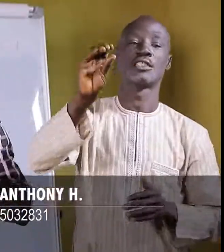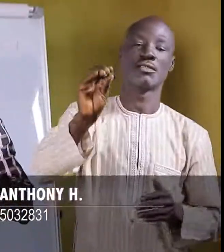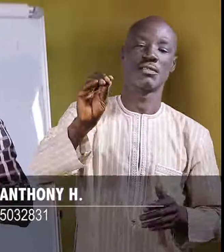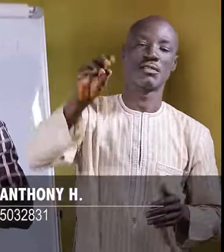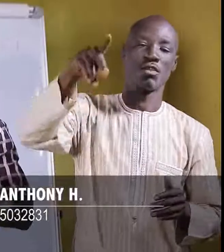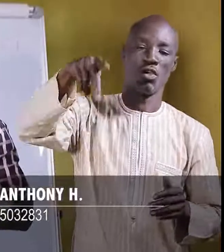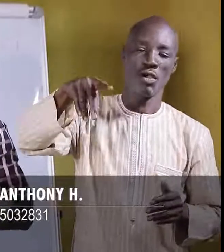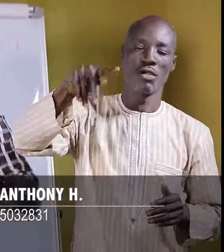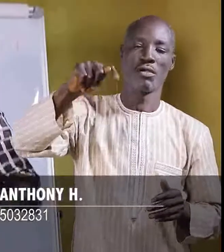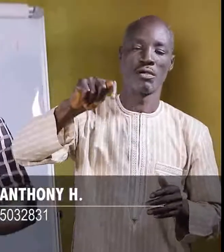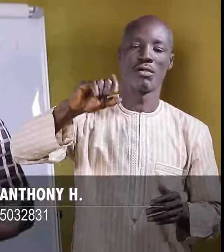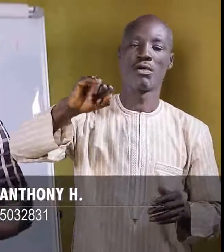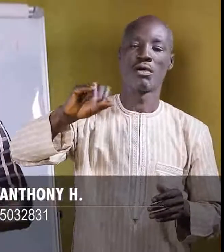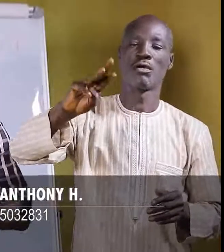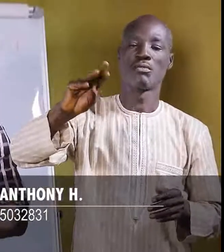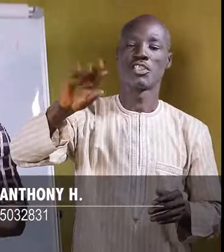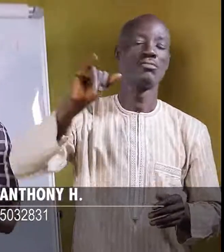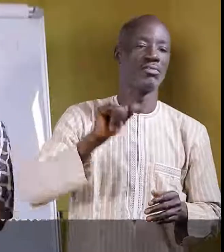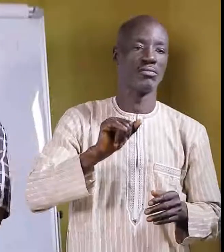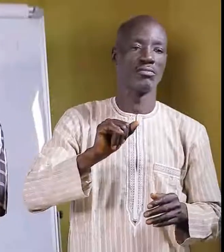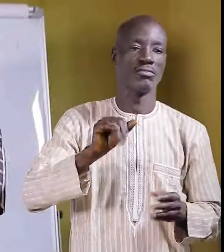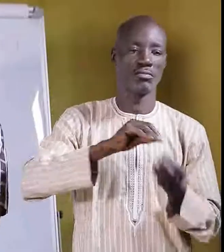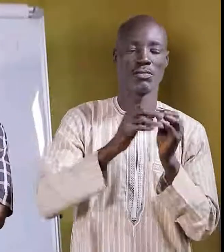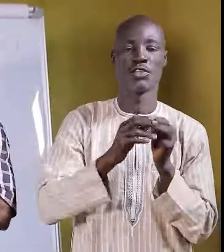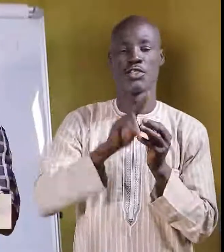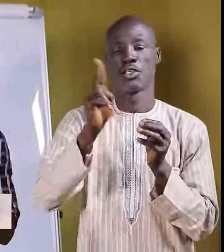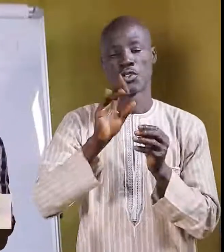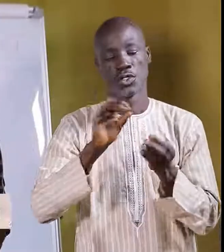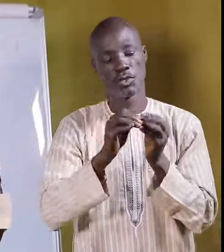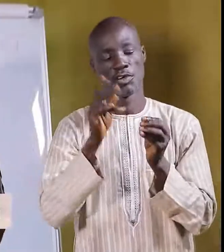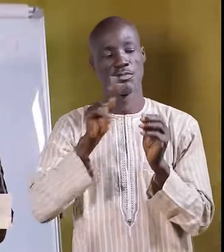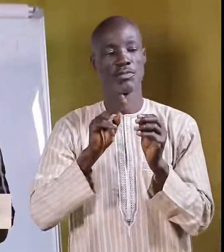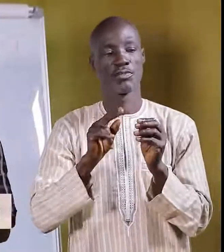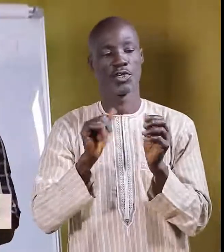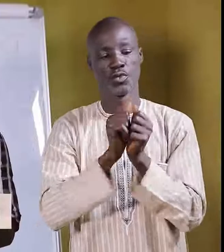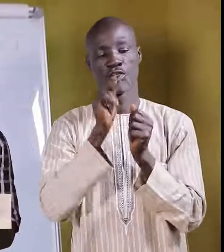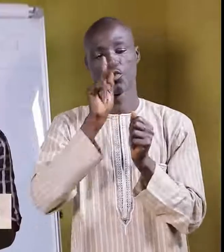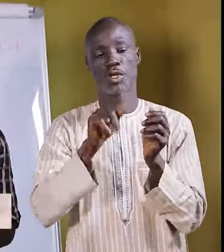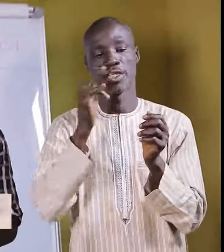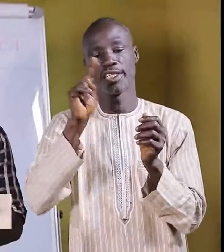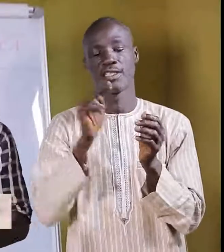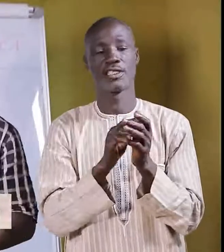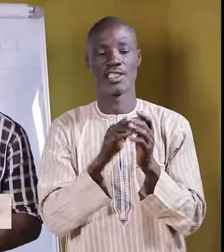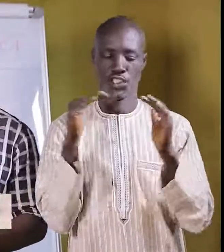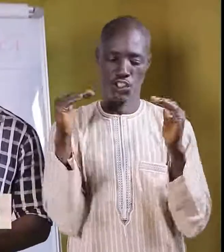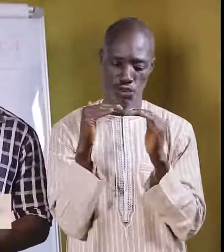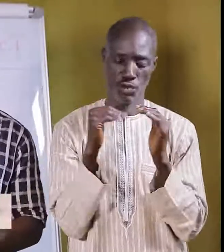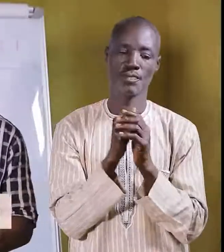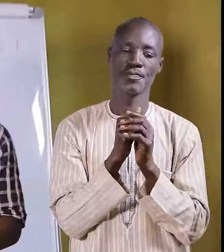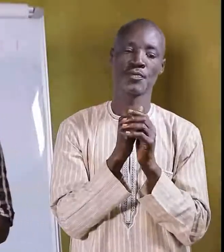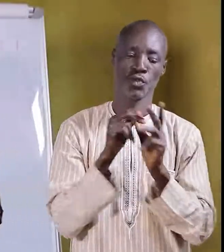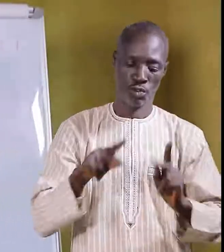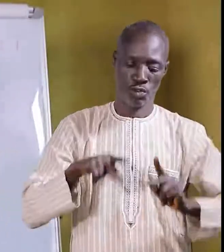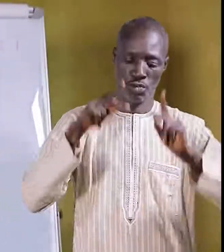match the available resources. They are at equilibrium. So that using the number of people and the available resources, their production as